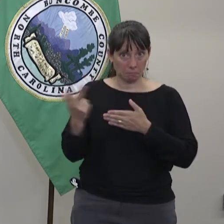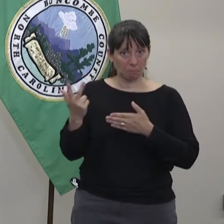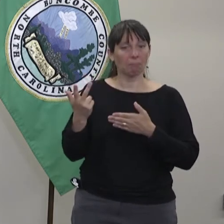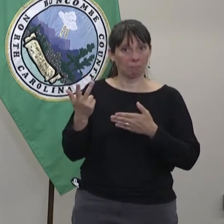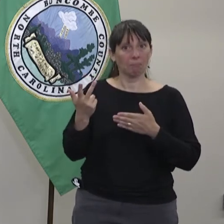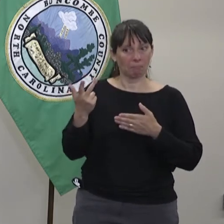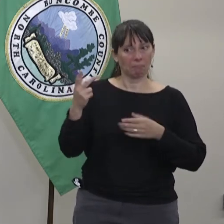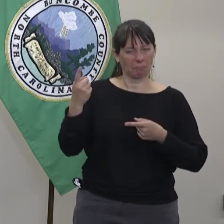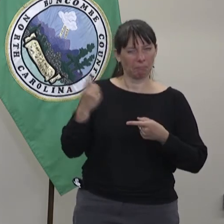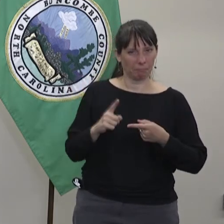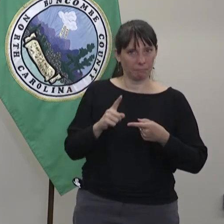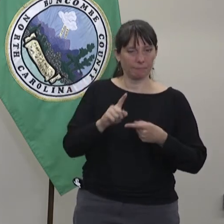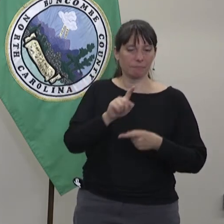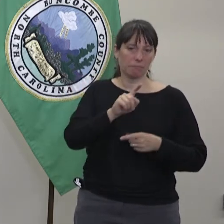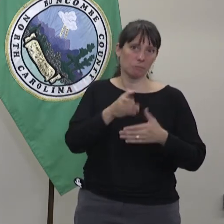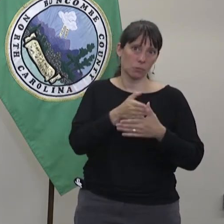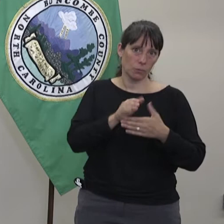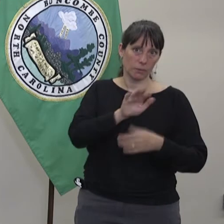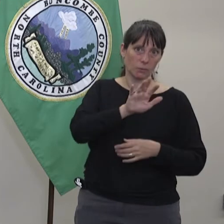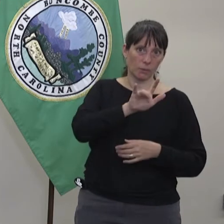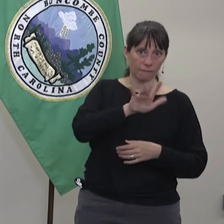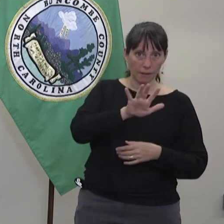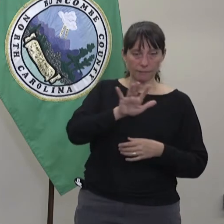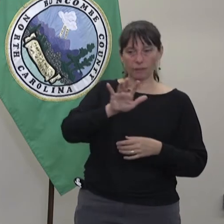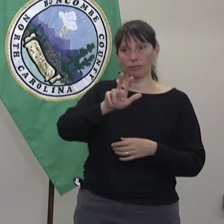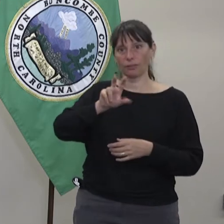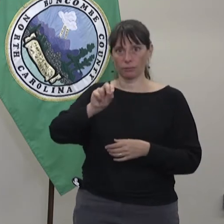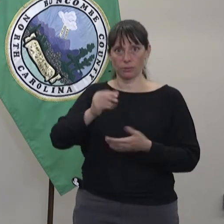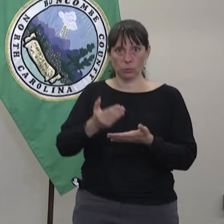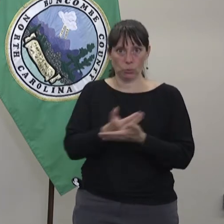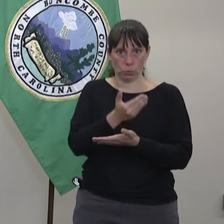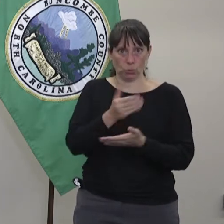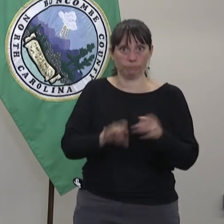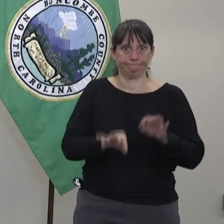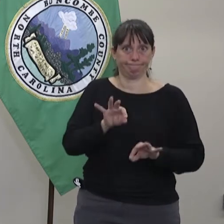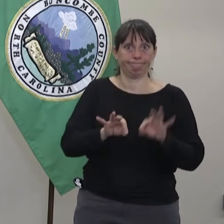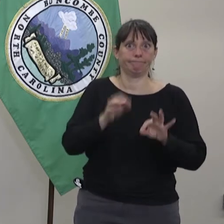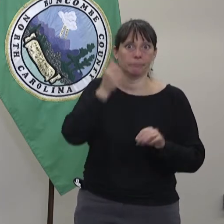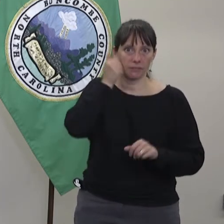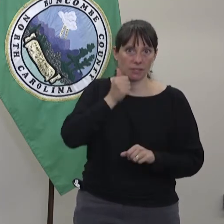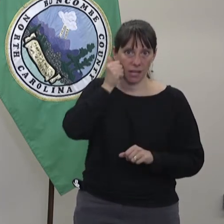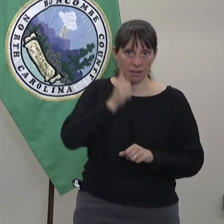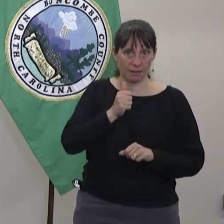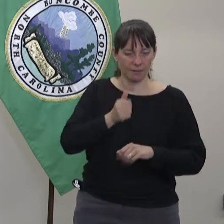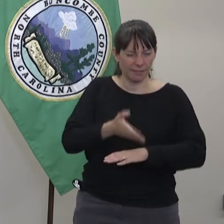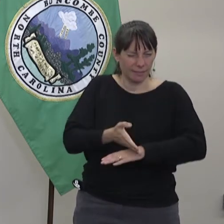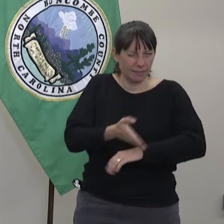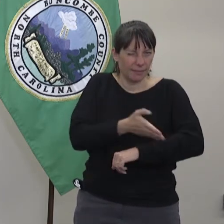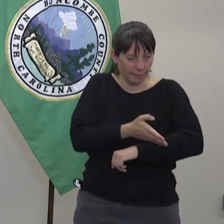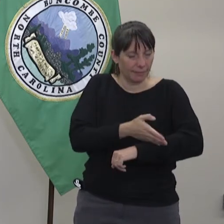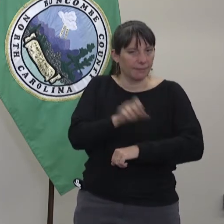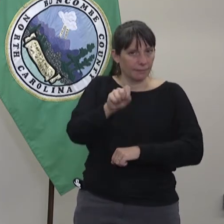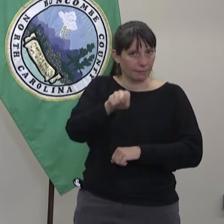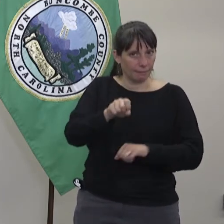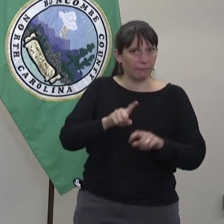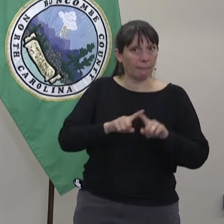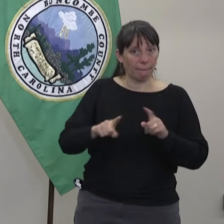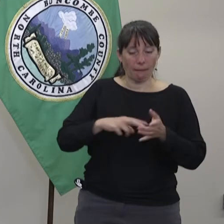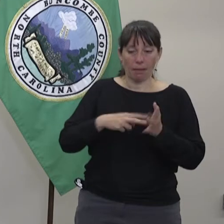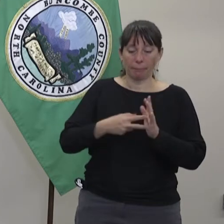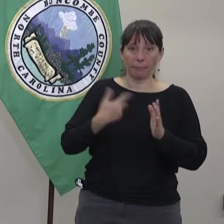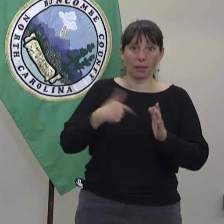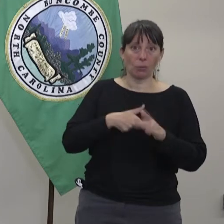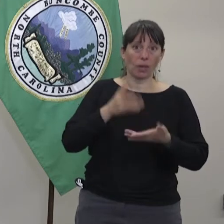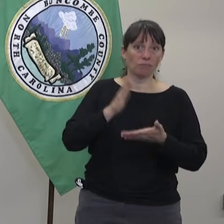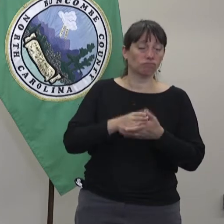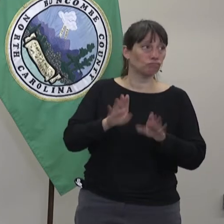This is an improvement, but not a sign that we can stop doing the things that help stop the spread of COVID-19, like wearing a face covering, staying